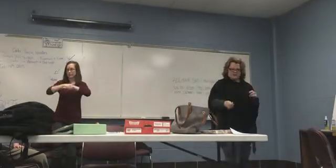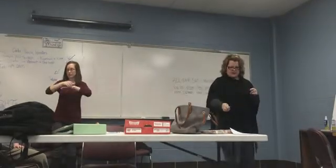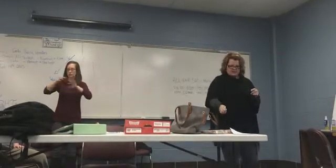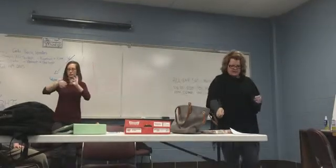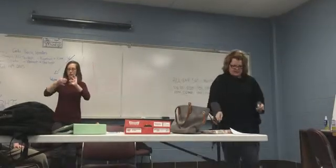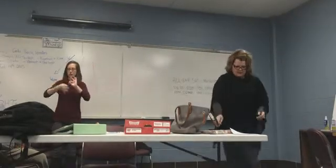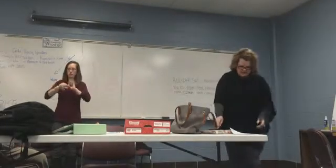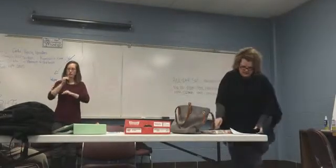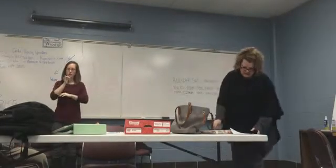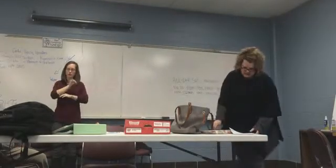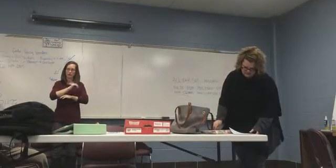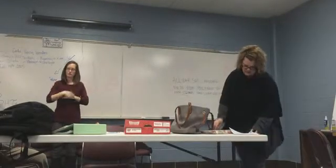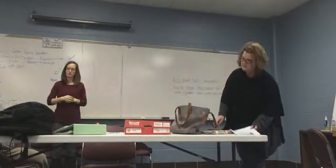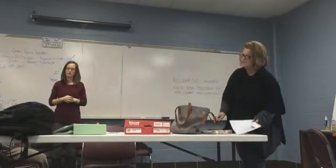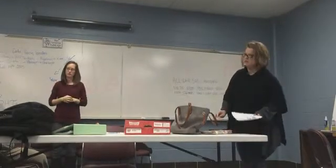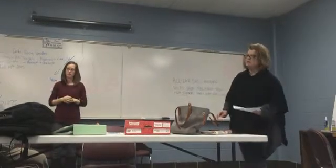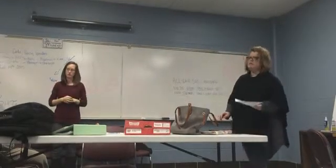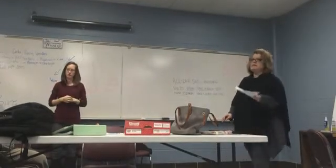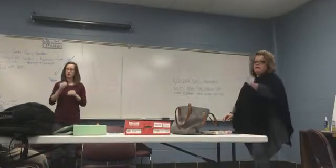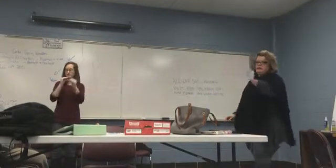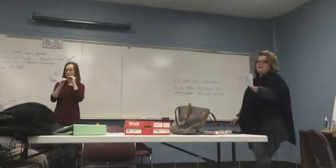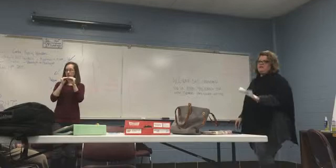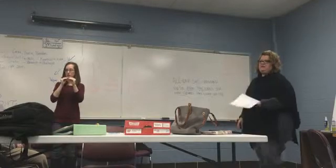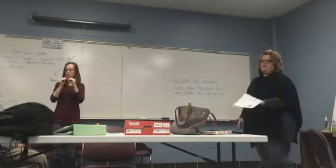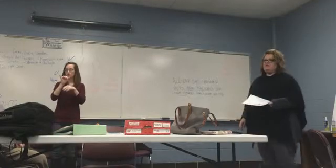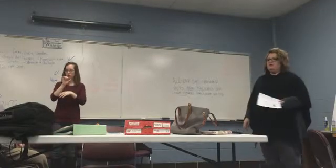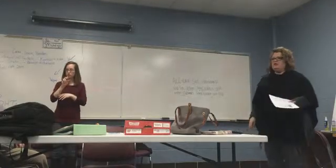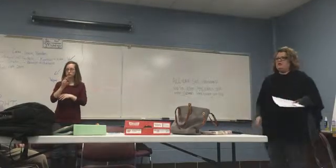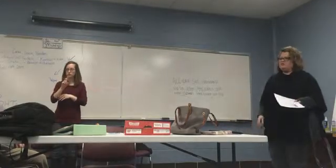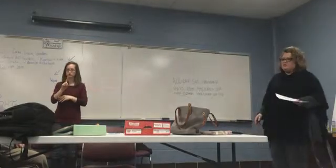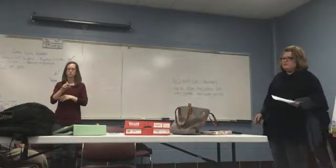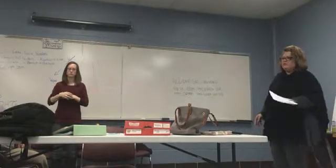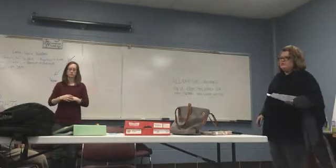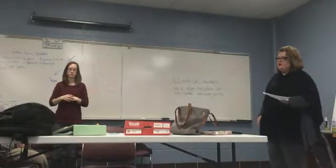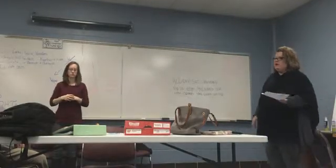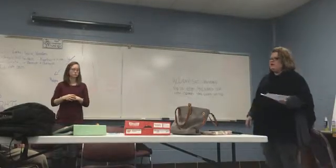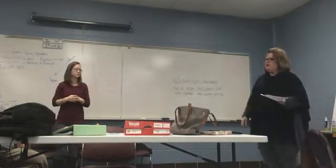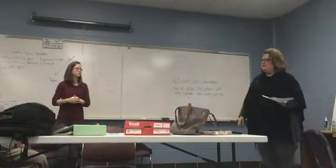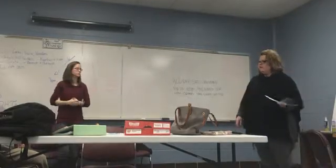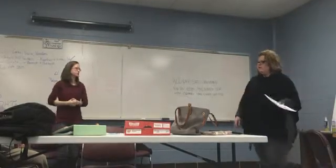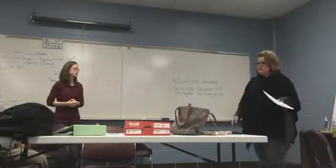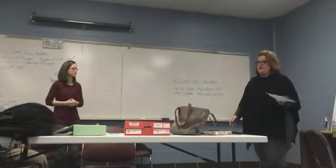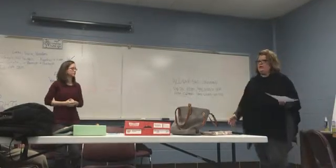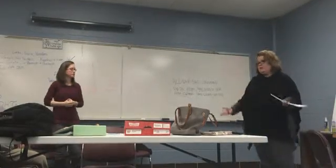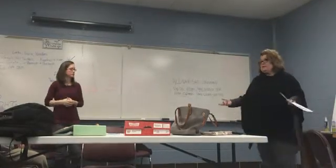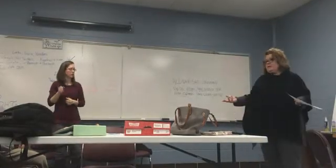that? He fixed up the yard. Oh. He fixed up the yard, he spruced up the yard, he got the yard, yeah, he worked in the